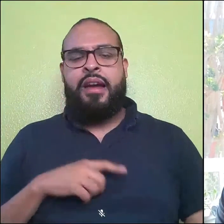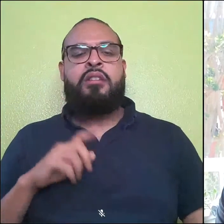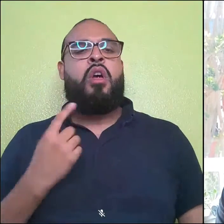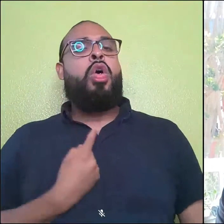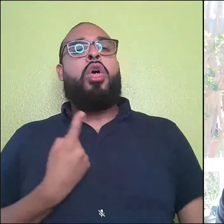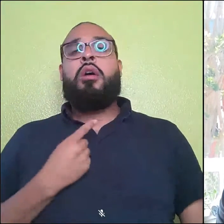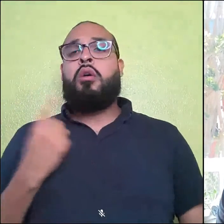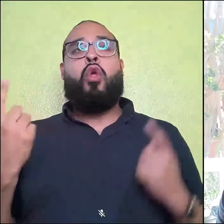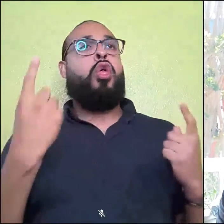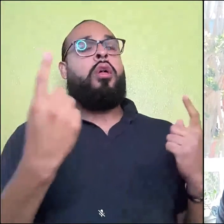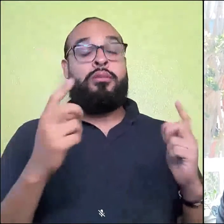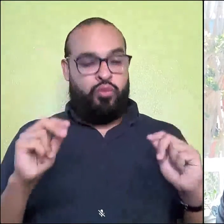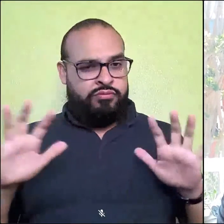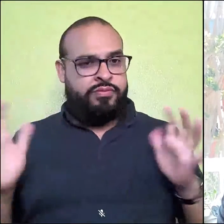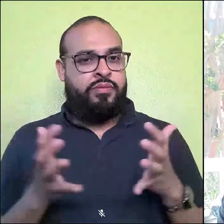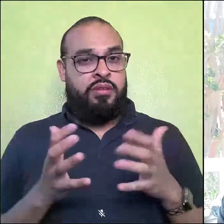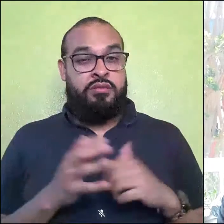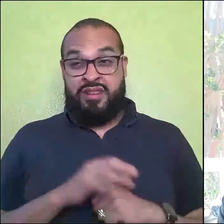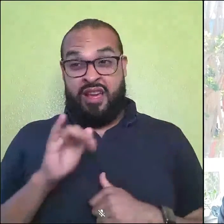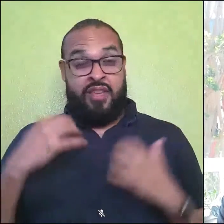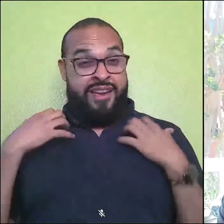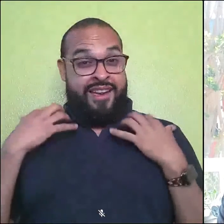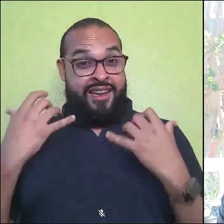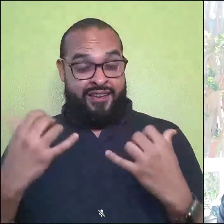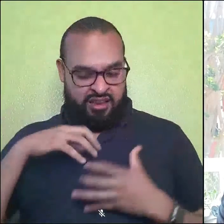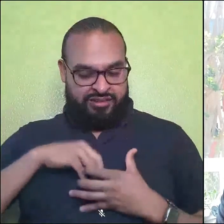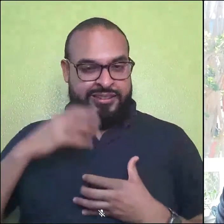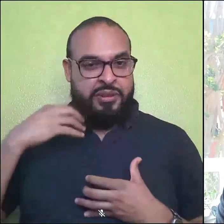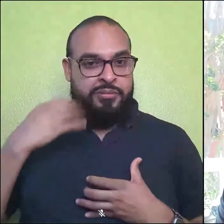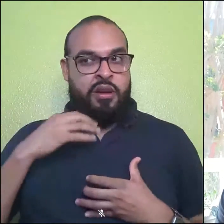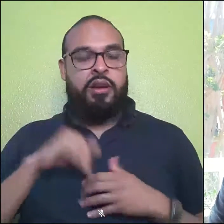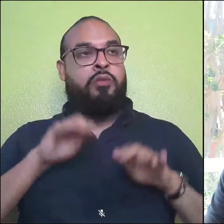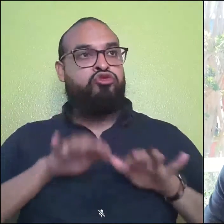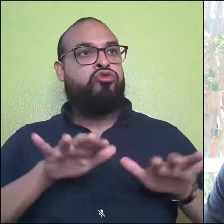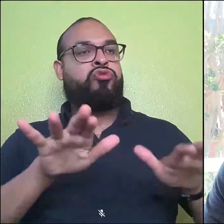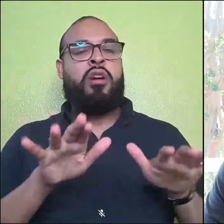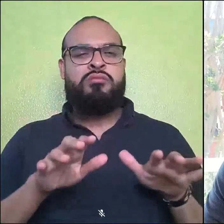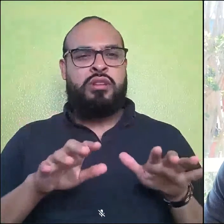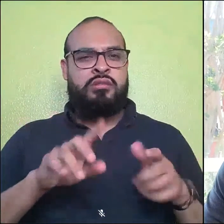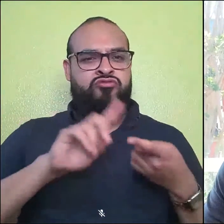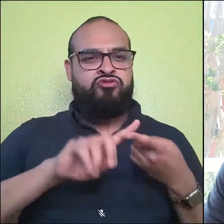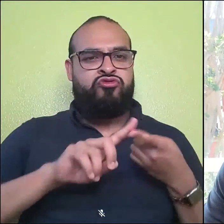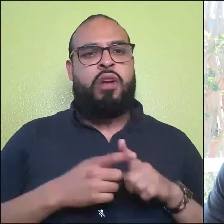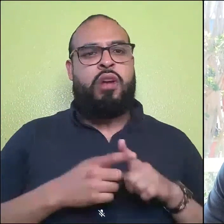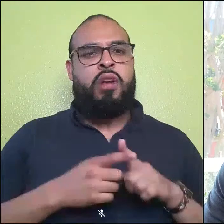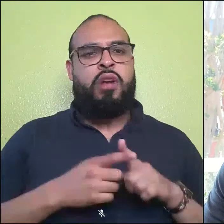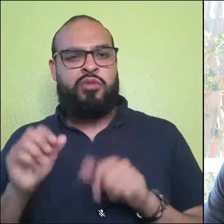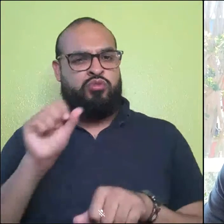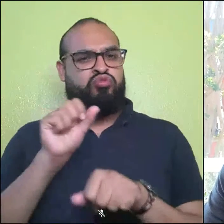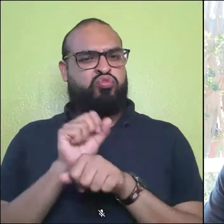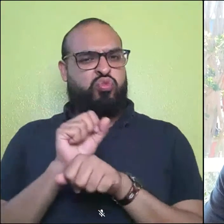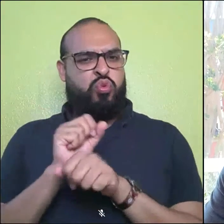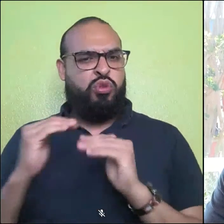ones in our lives, our colleagues, just the people who really want to see us succeed in life. So thank